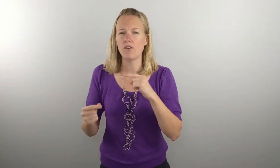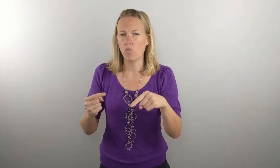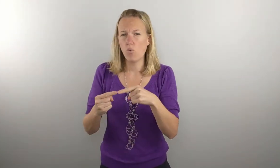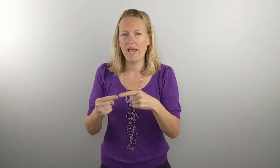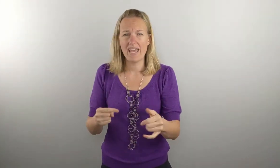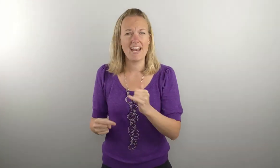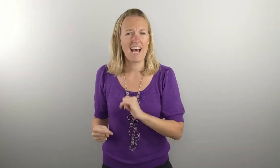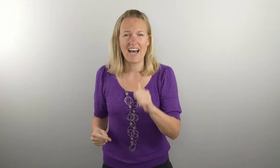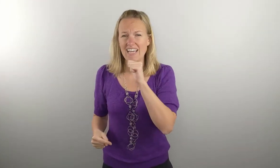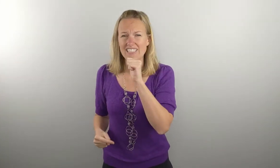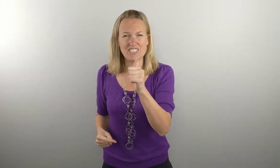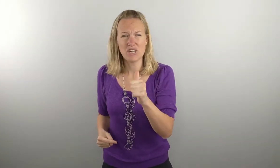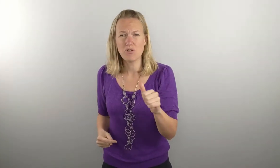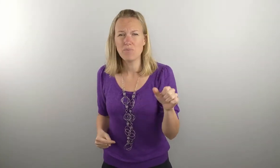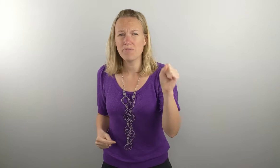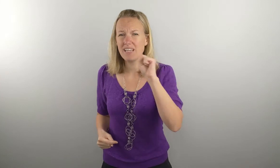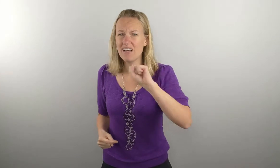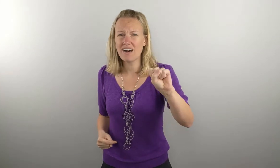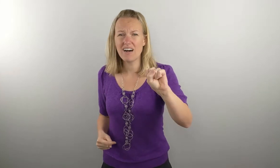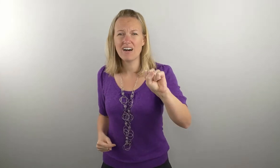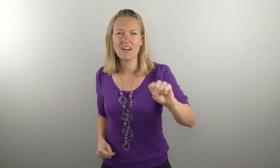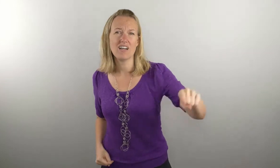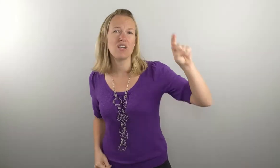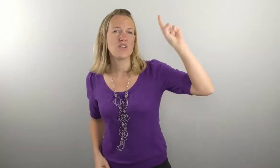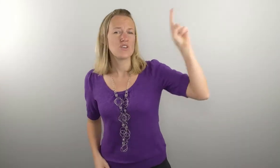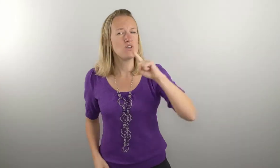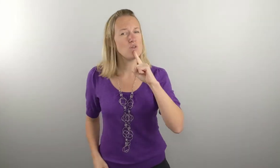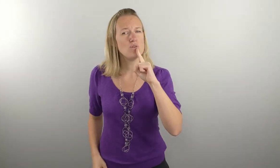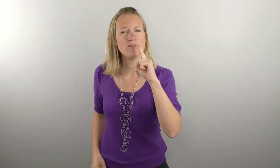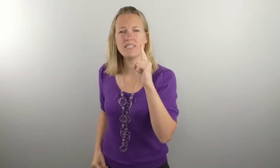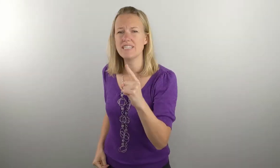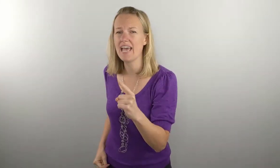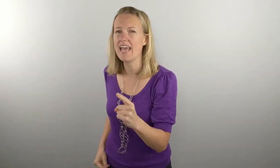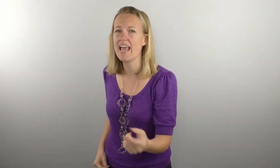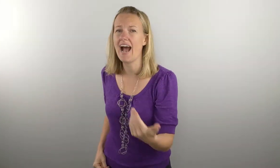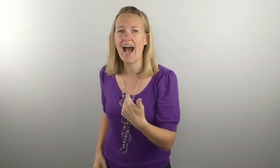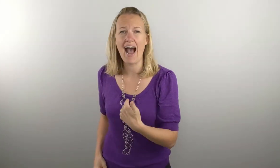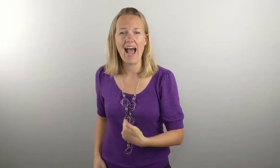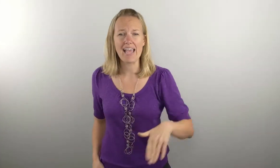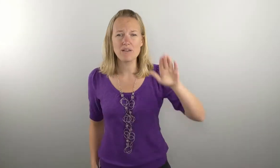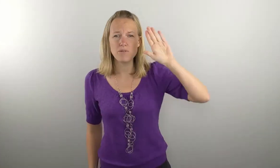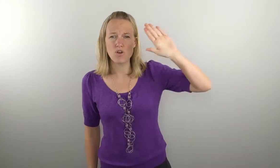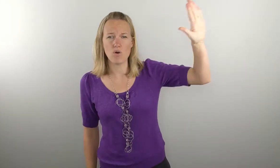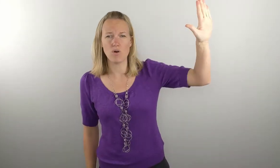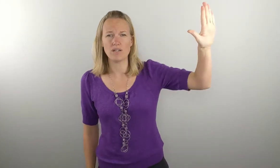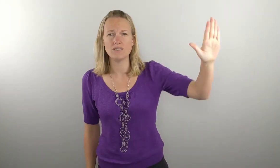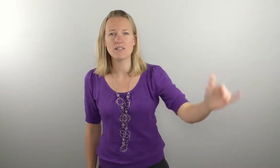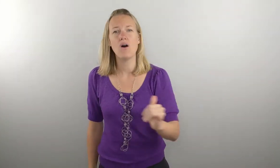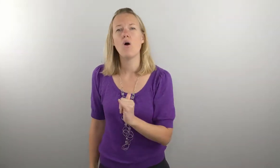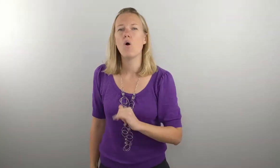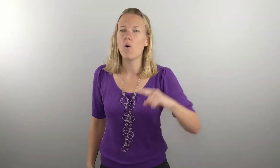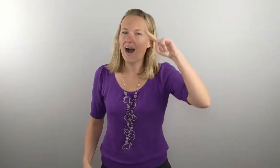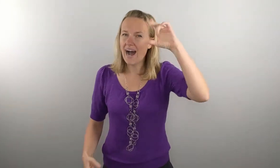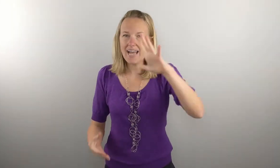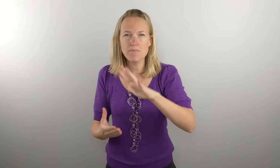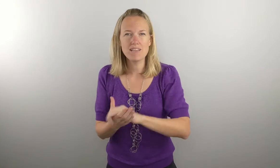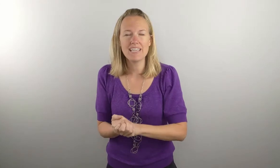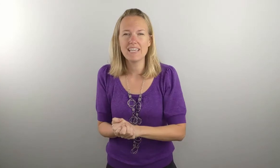And when I don't belong, you say I am yours. Oh, I